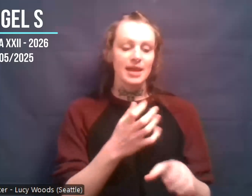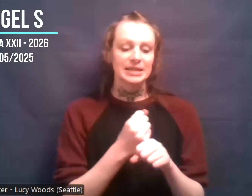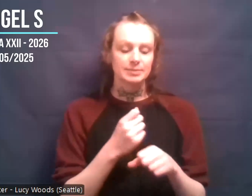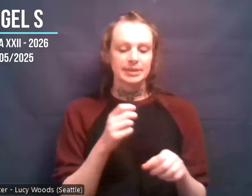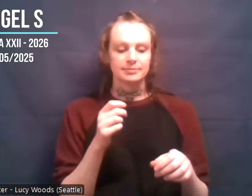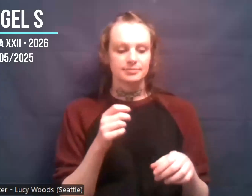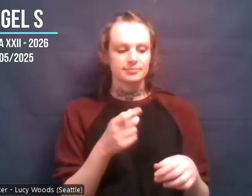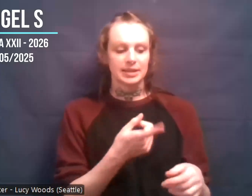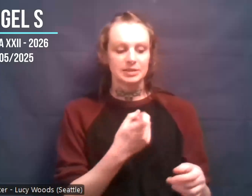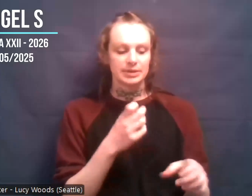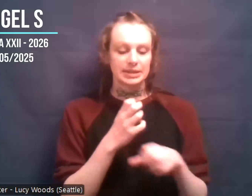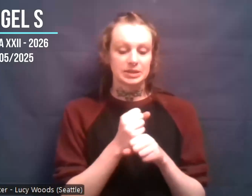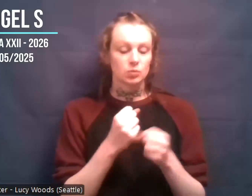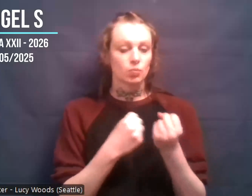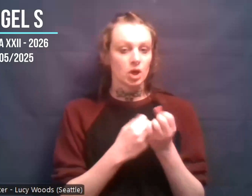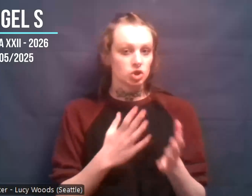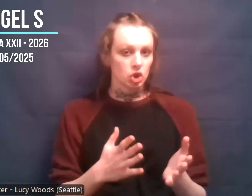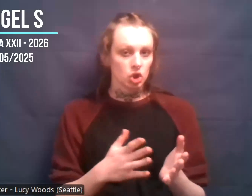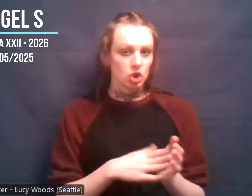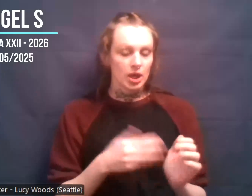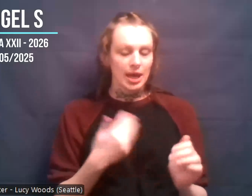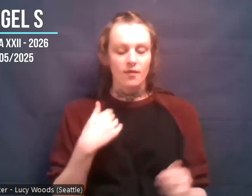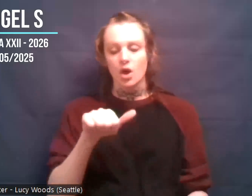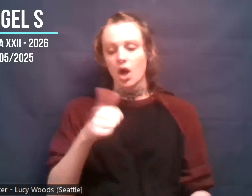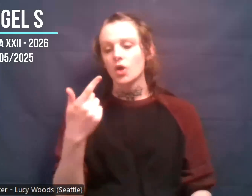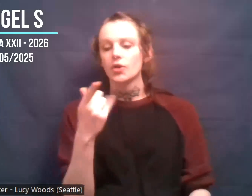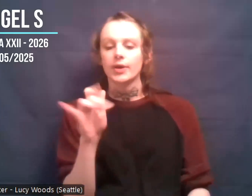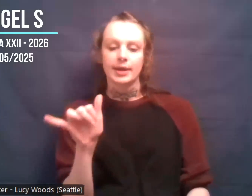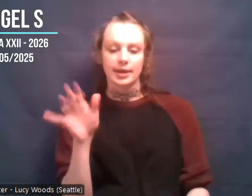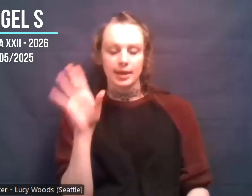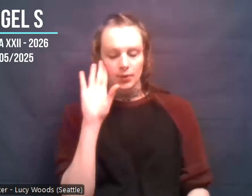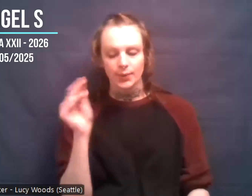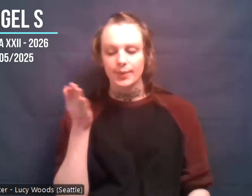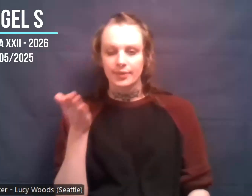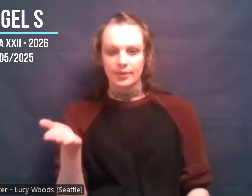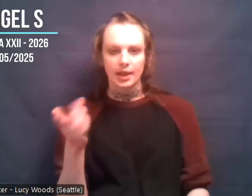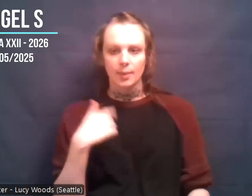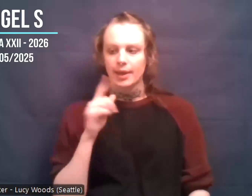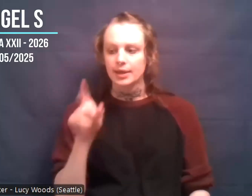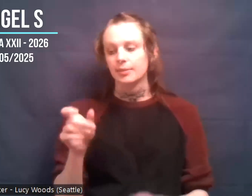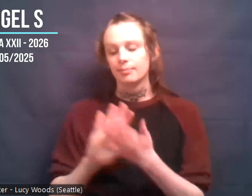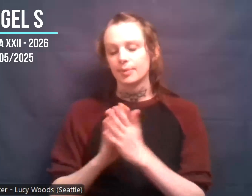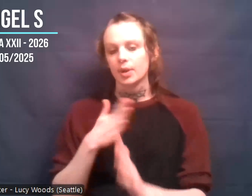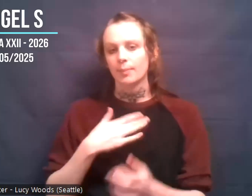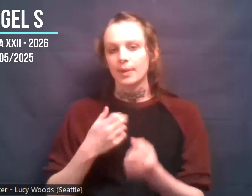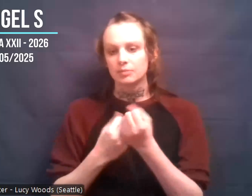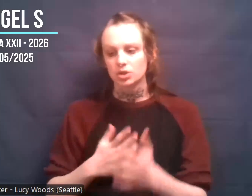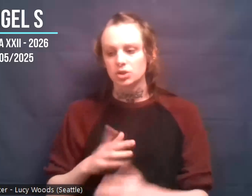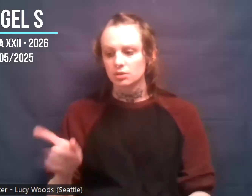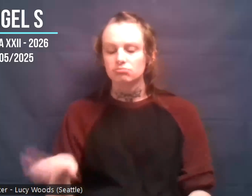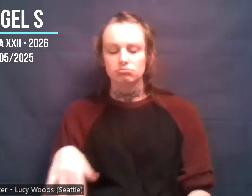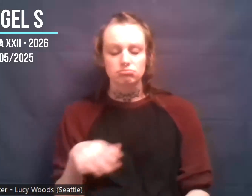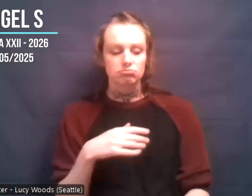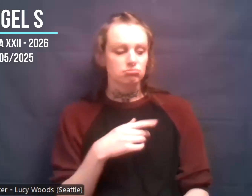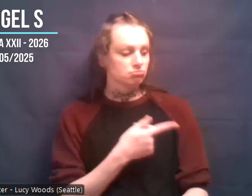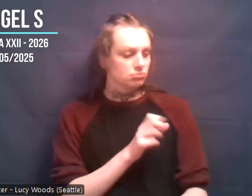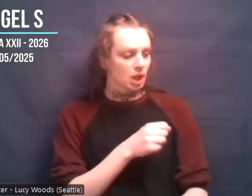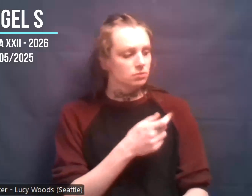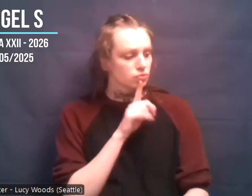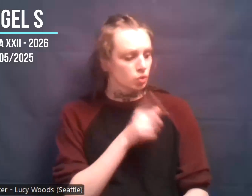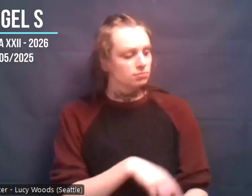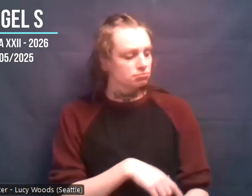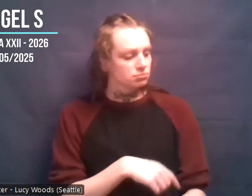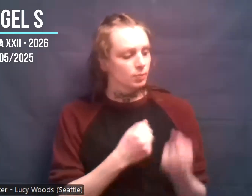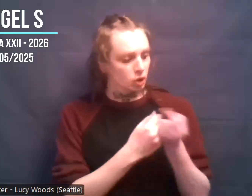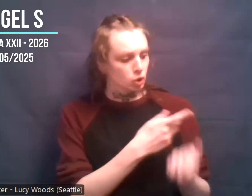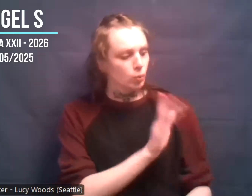room. They were like, hey, ask him. And I'm like, okay, cool. I asked the other gay dude in the room. He was like, yeah, I'll take you through the steps. And we